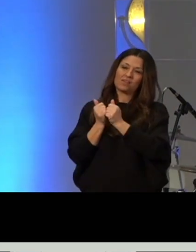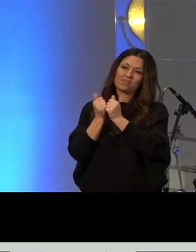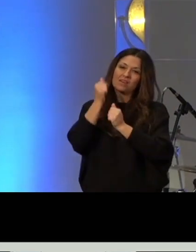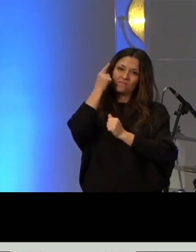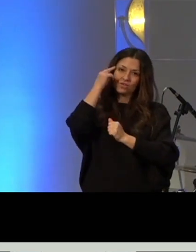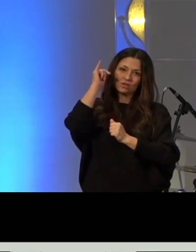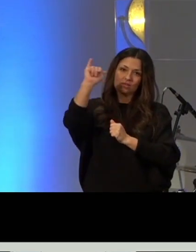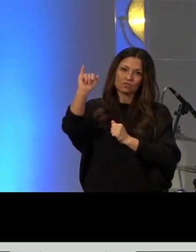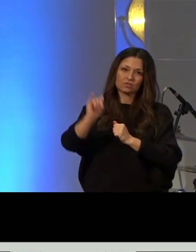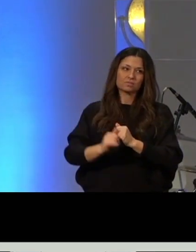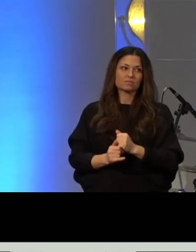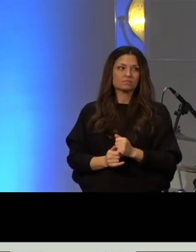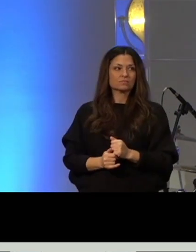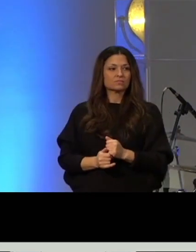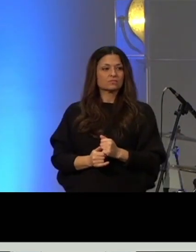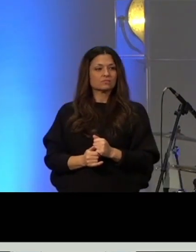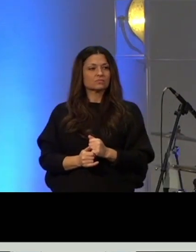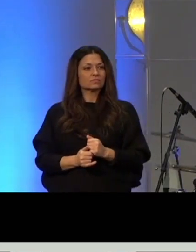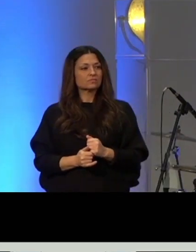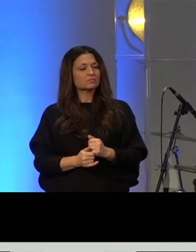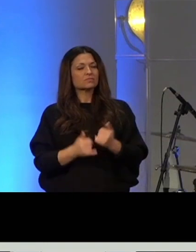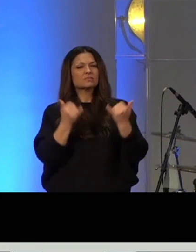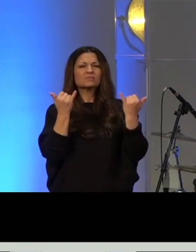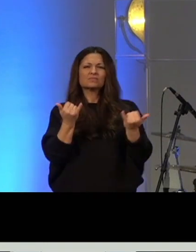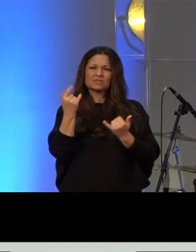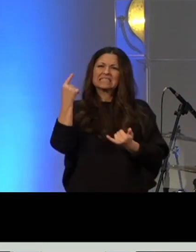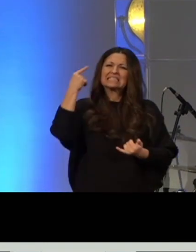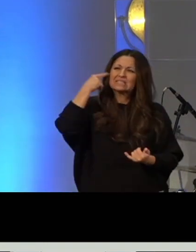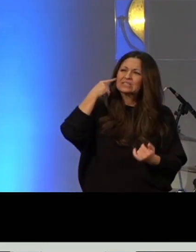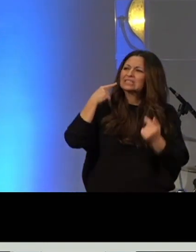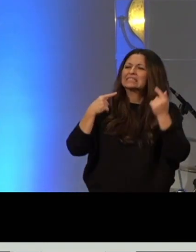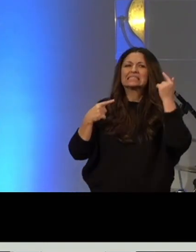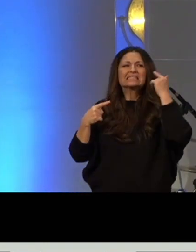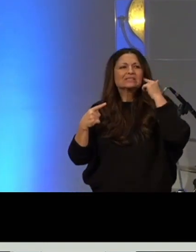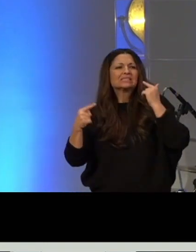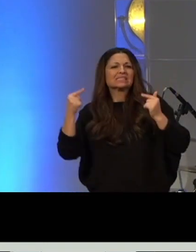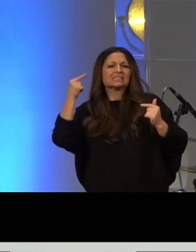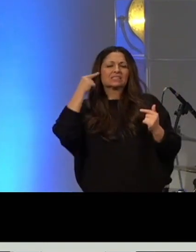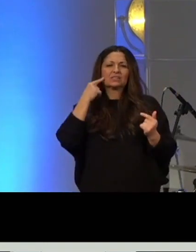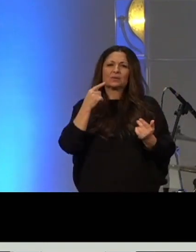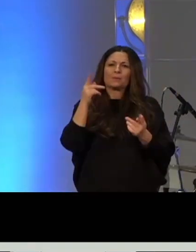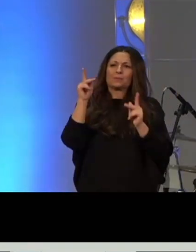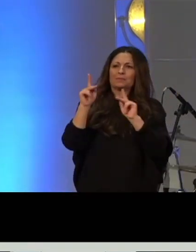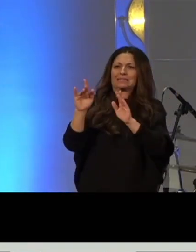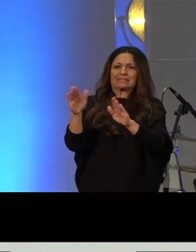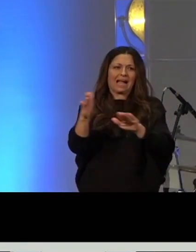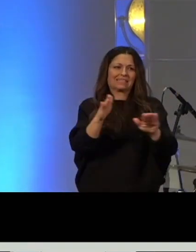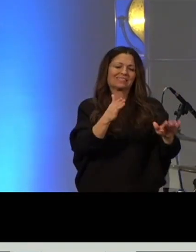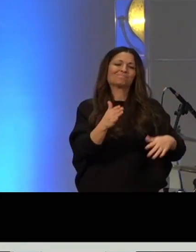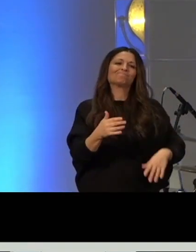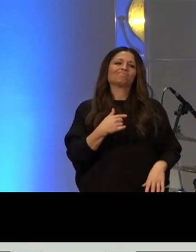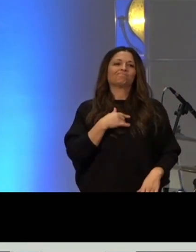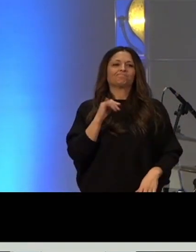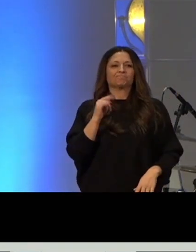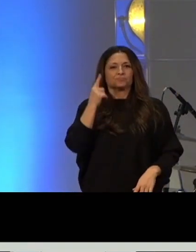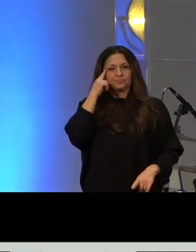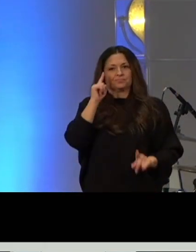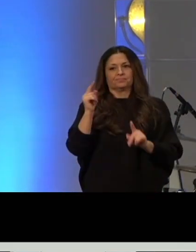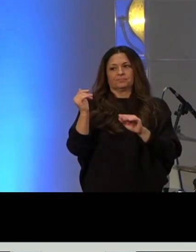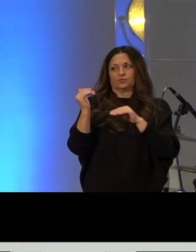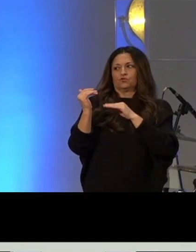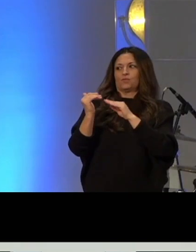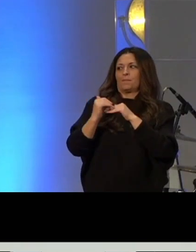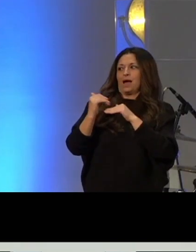someone dying. Anybody else hear about that? We always hear about someone dying, and when I do that, I'm reminded that I'm going to die too, and